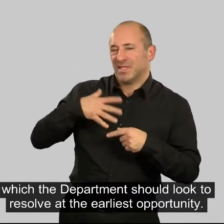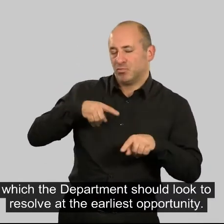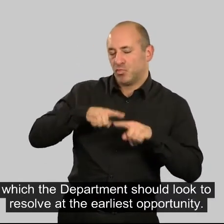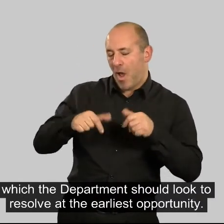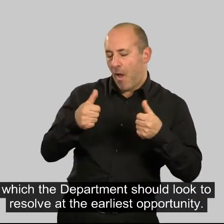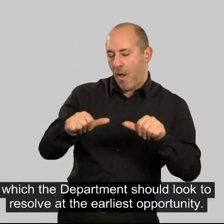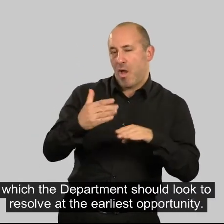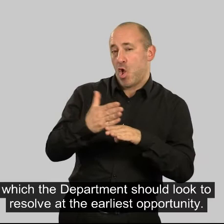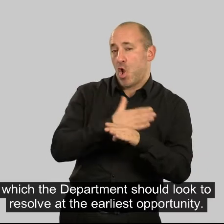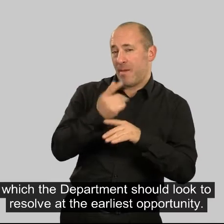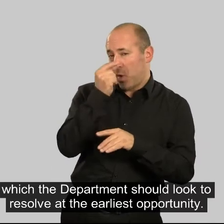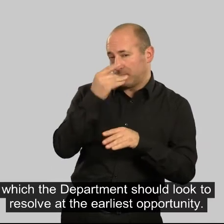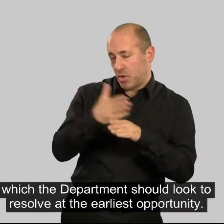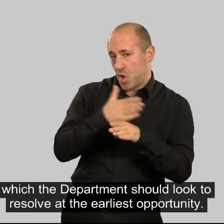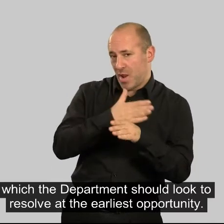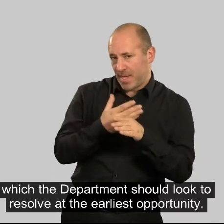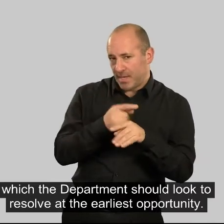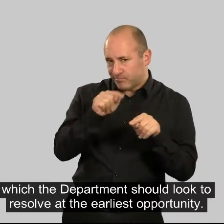earliest opportunity.